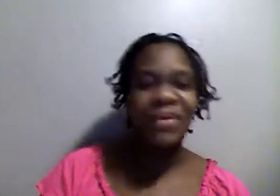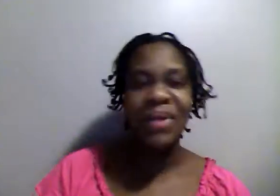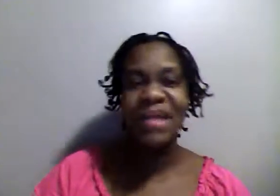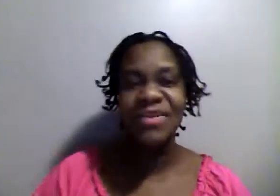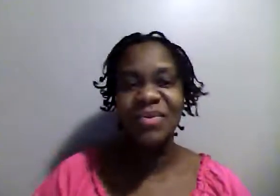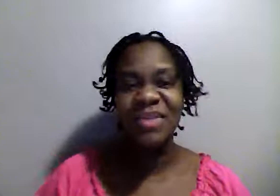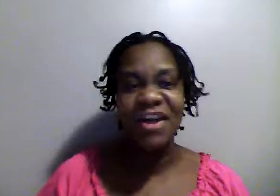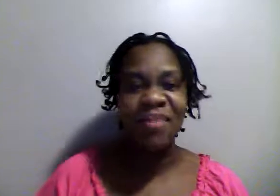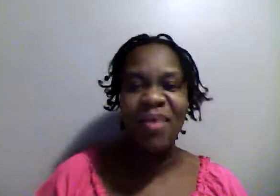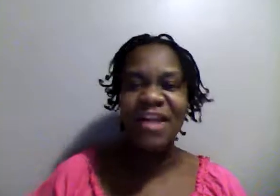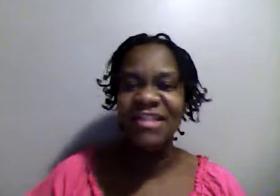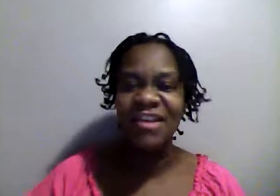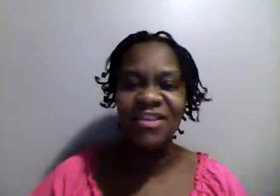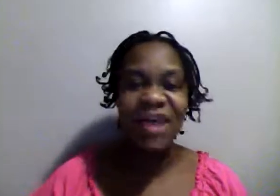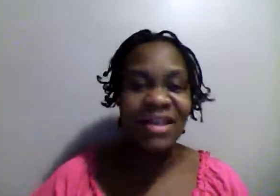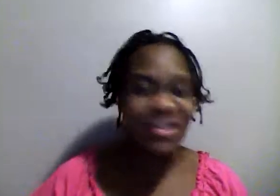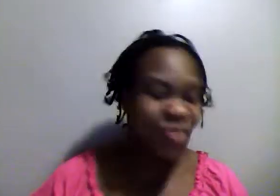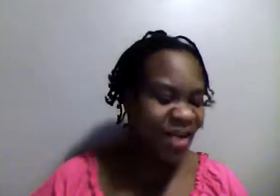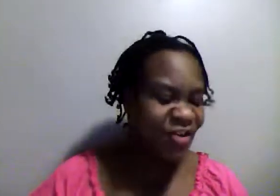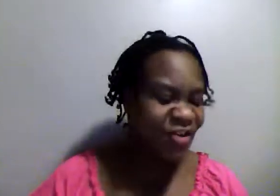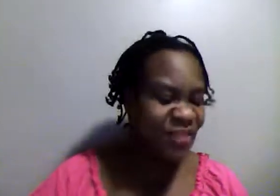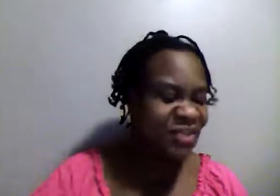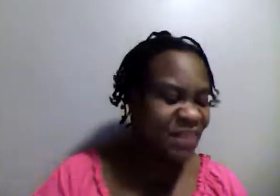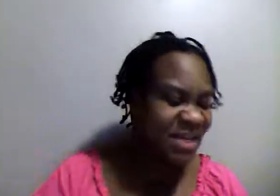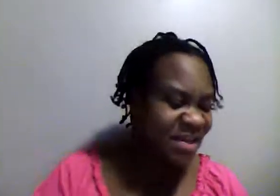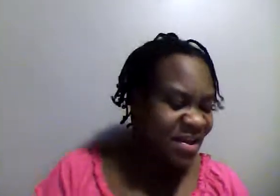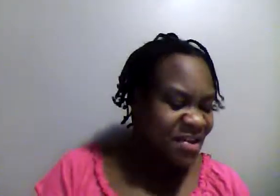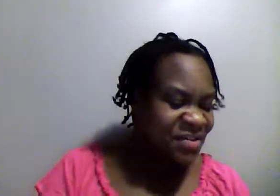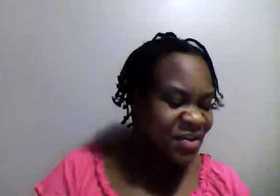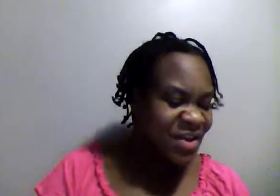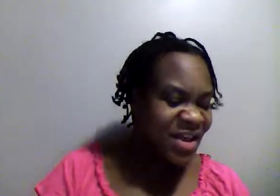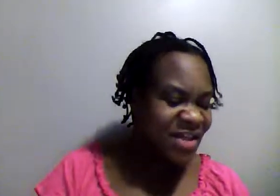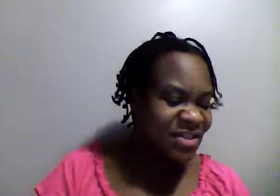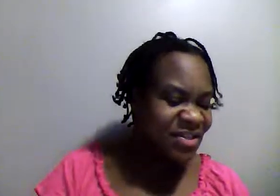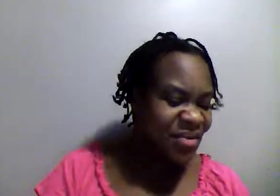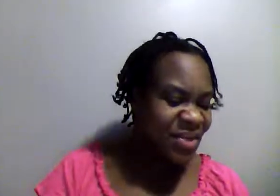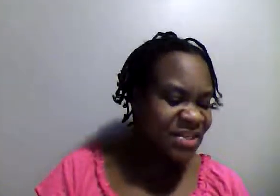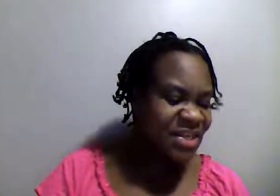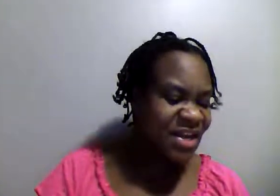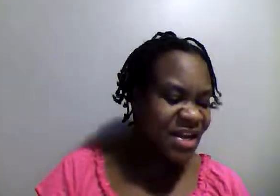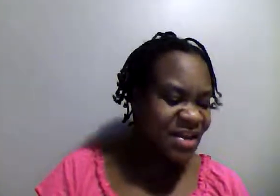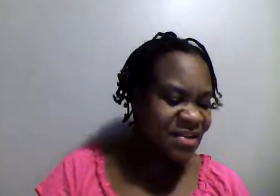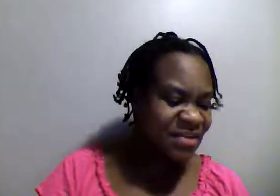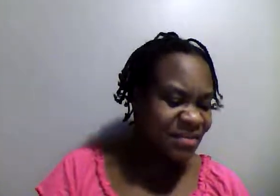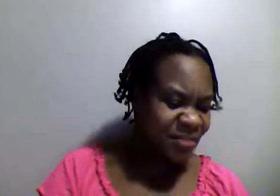Okay, so those are the points as to why your tomato split. So the next question is,